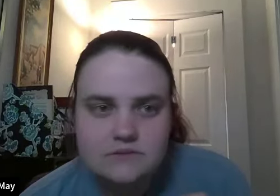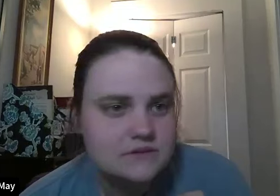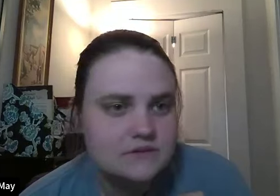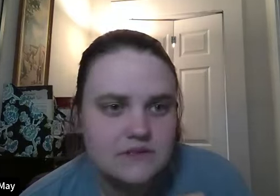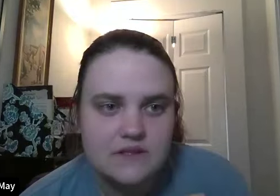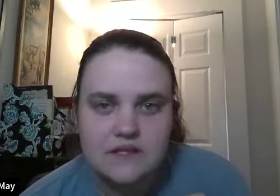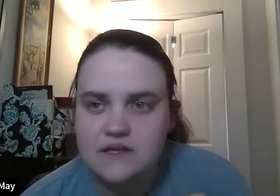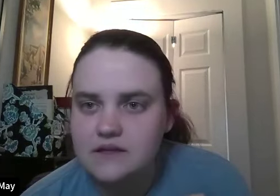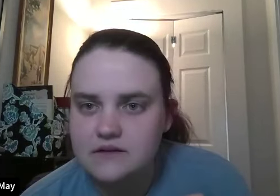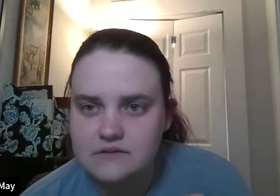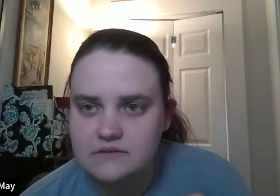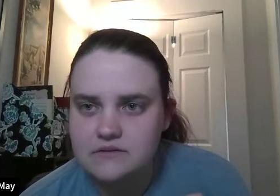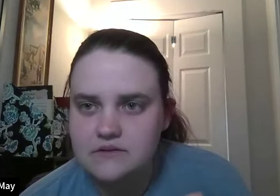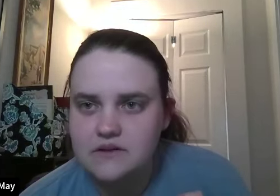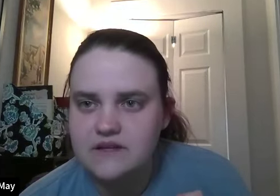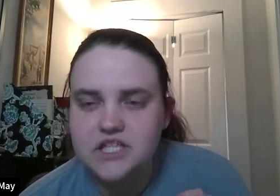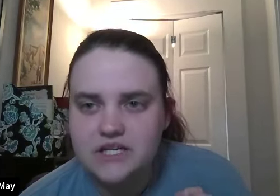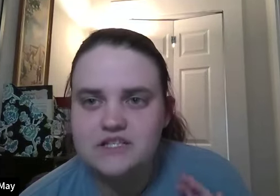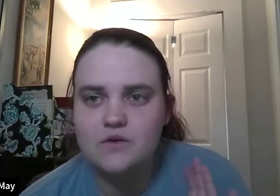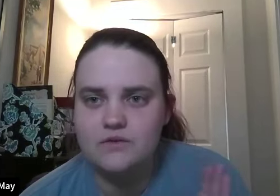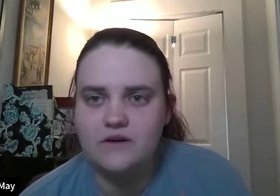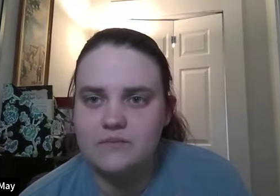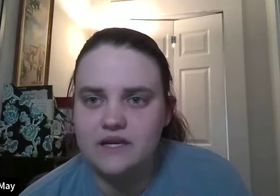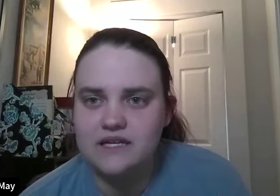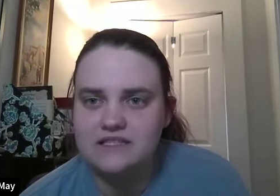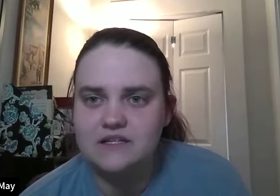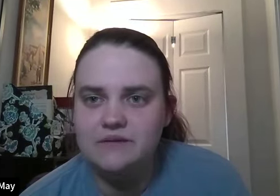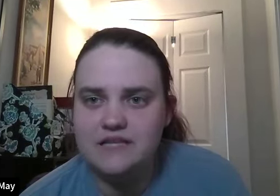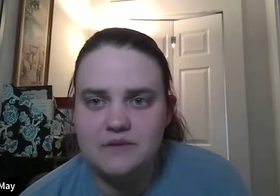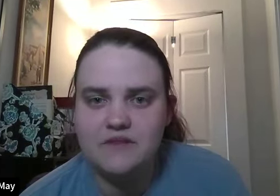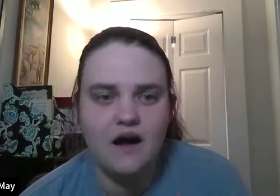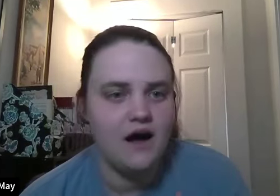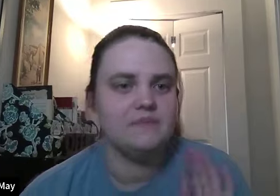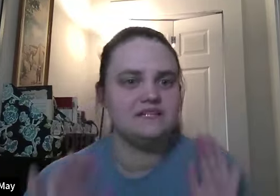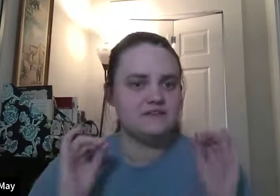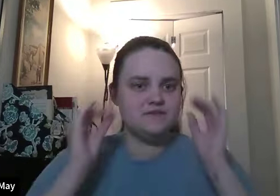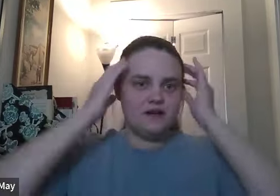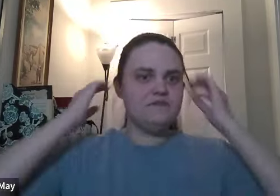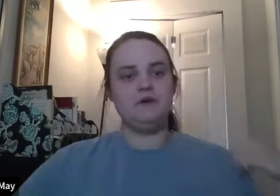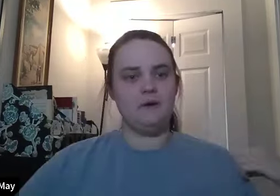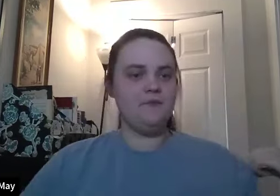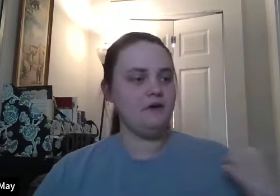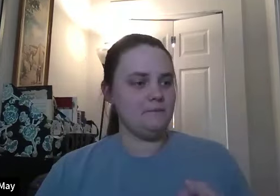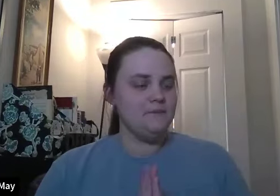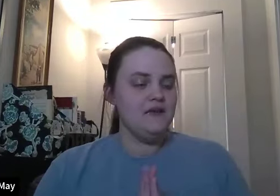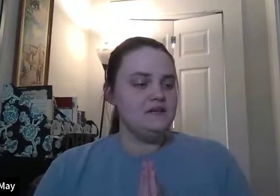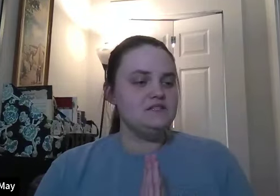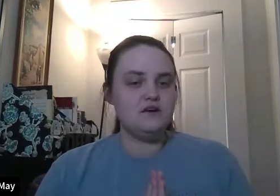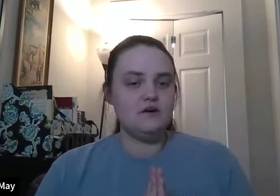And then they changed this whole thing on me, and it's gonna take me like a hot minute to get this figured out. There we go. Okay. So